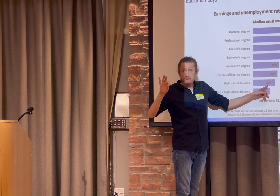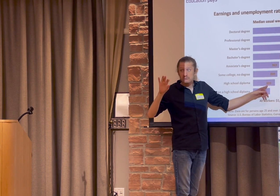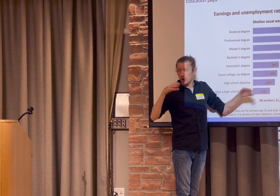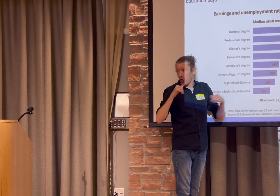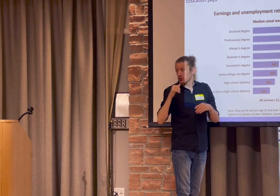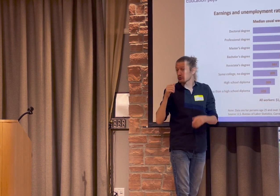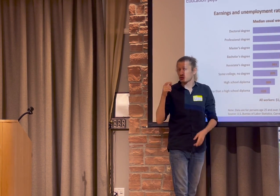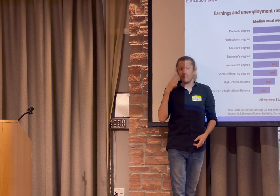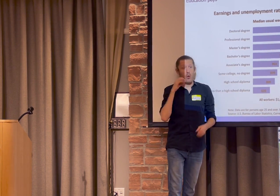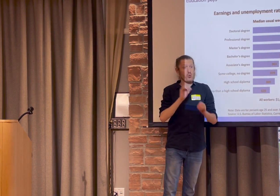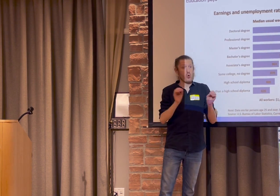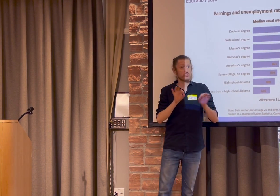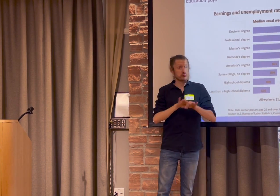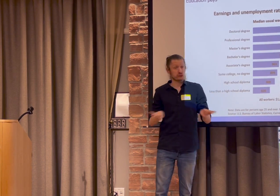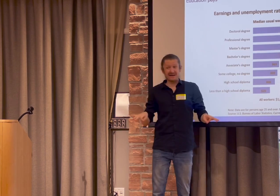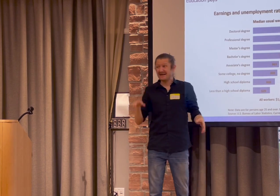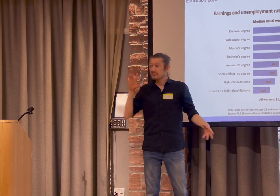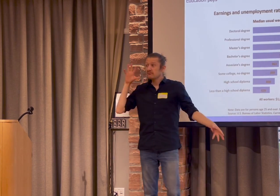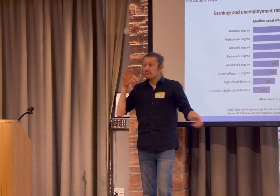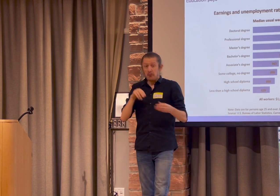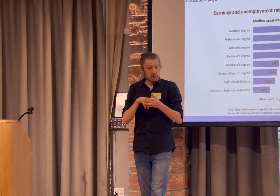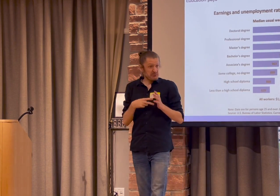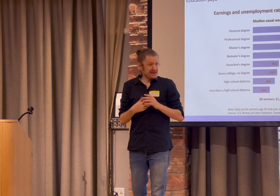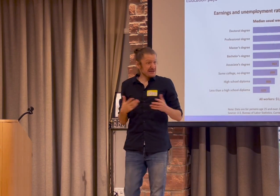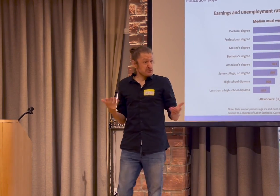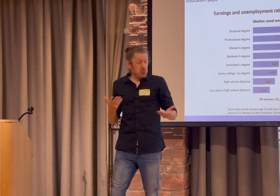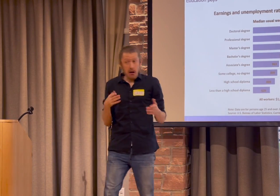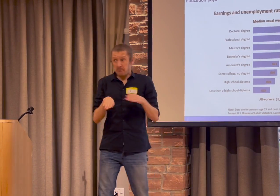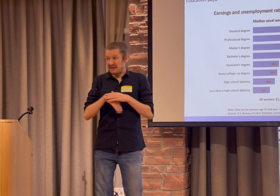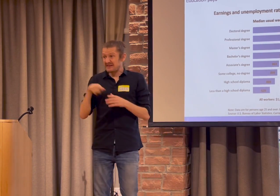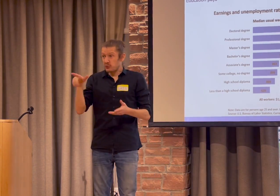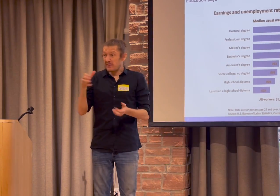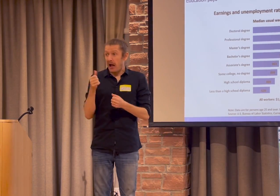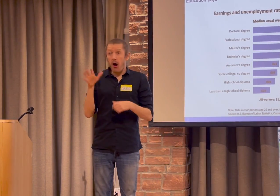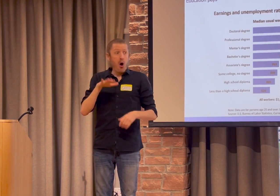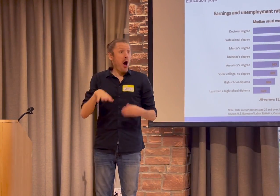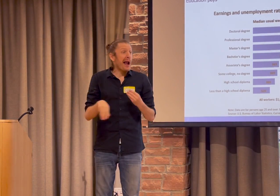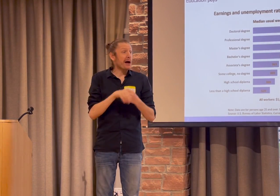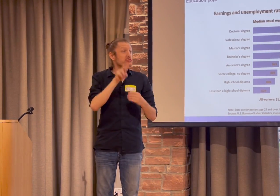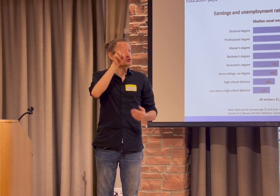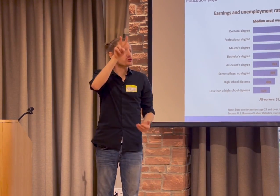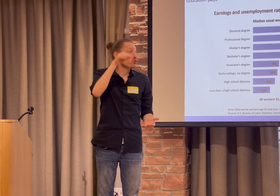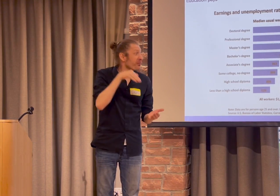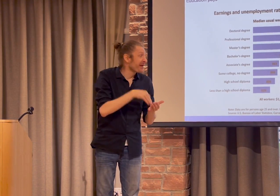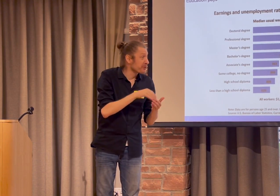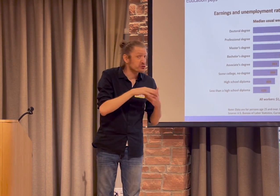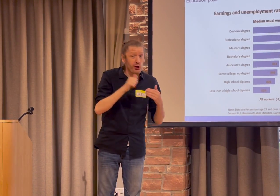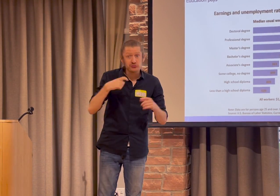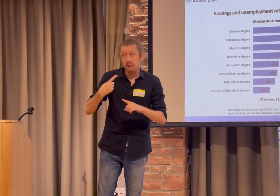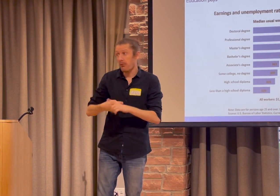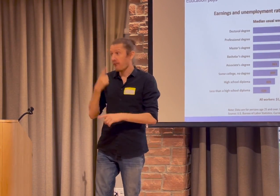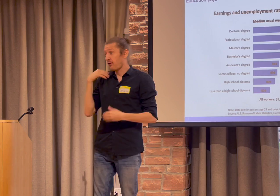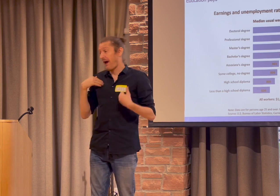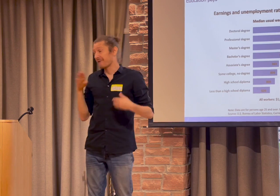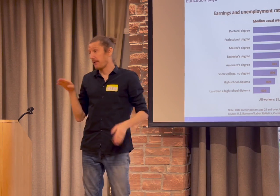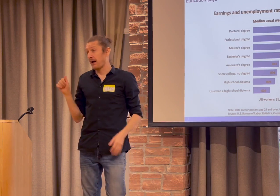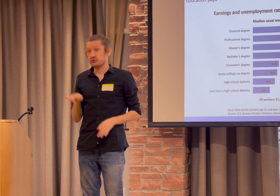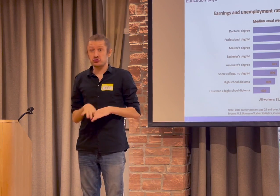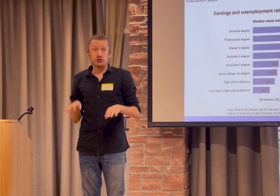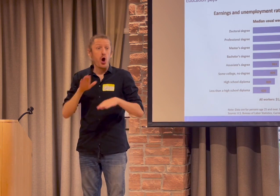earn $809 extra per week with no degree, which means basically you get an extra $2,000 a month